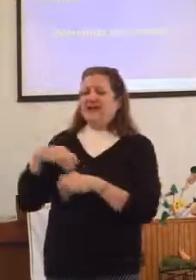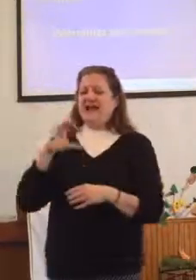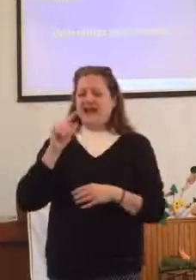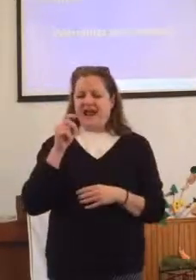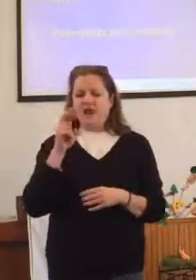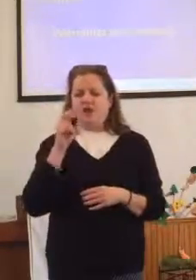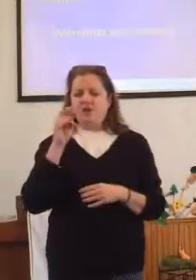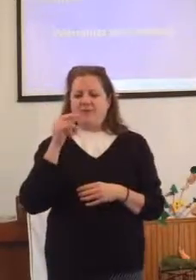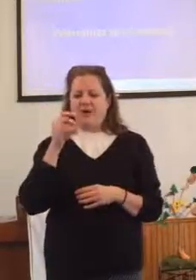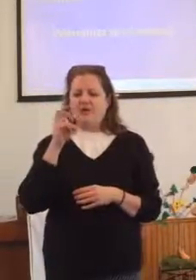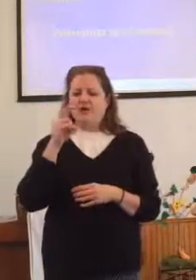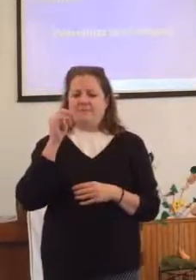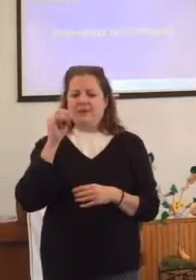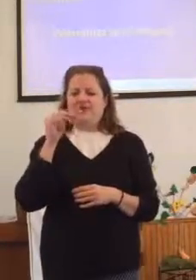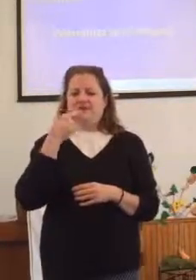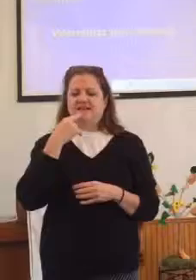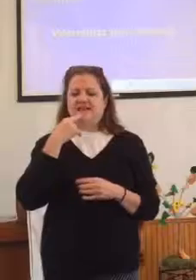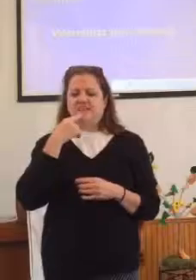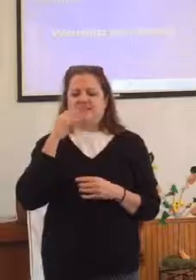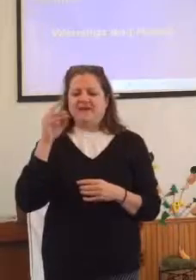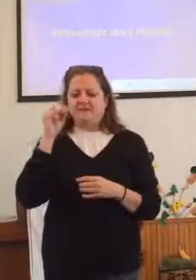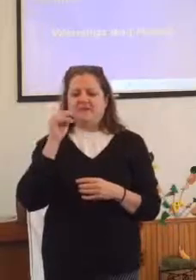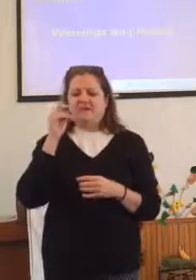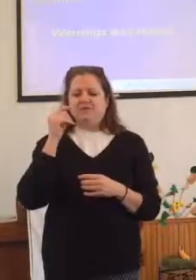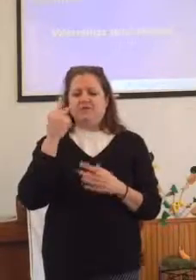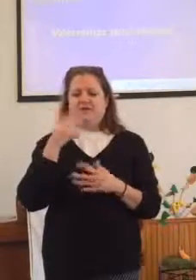times, following all the